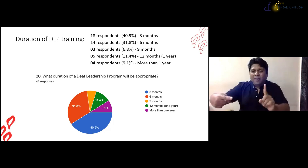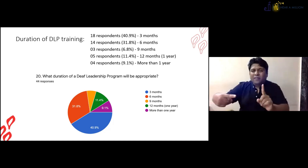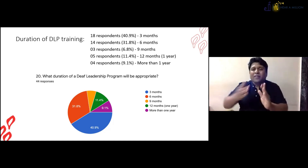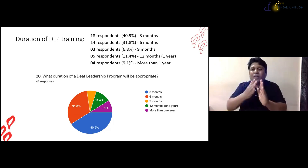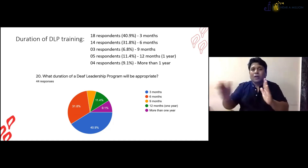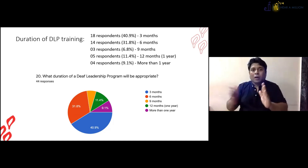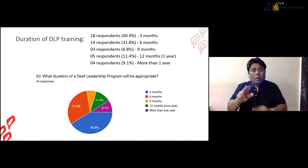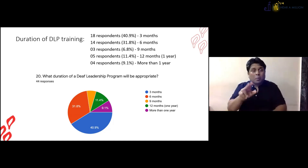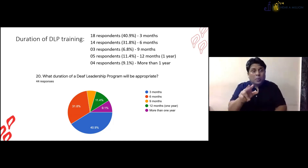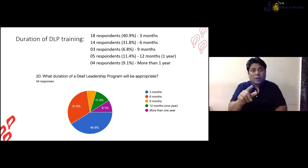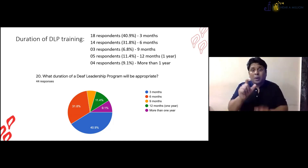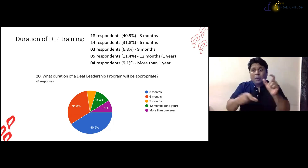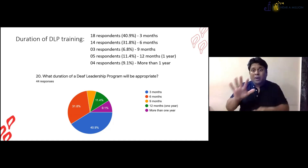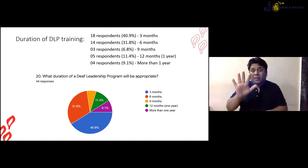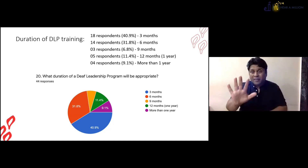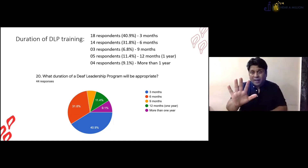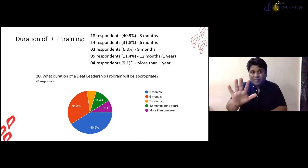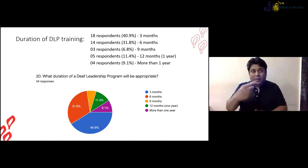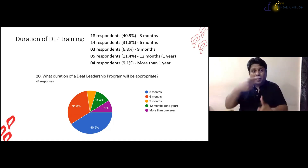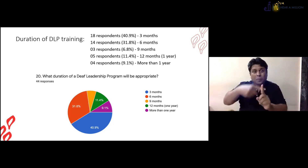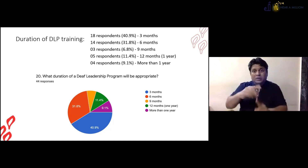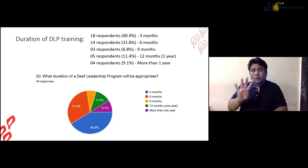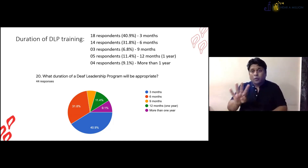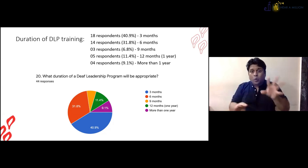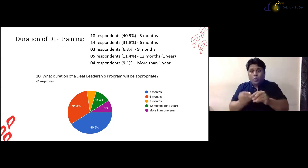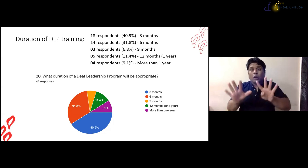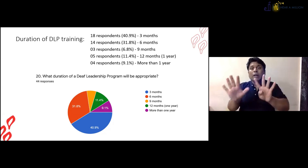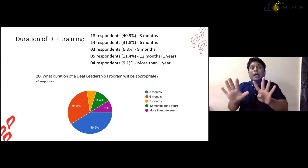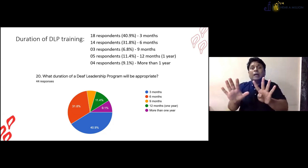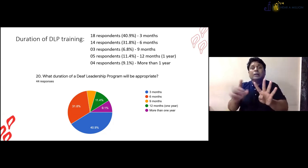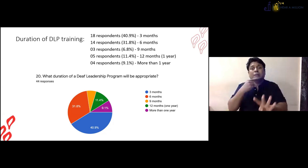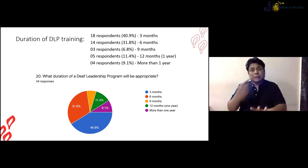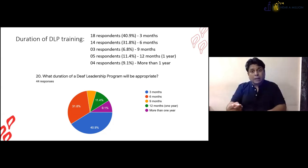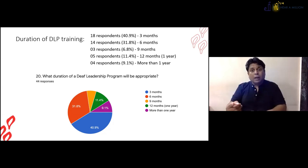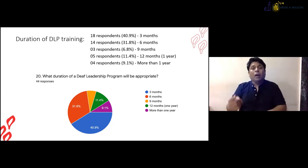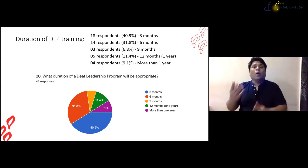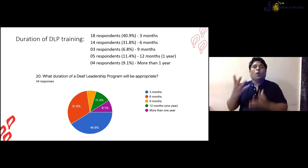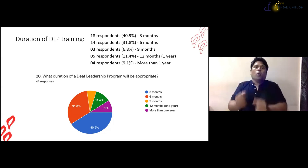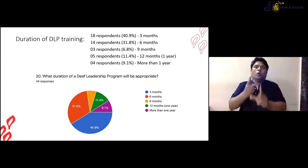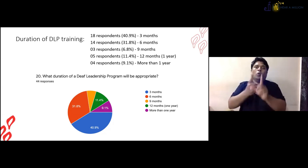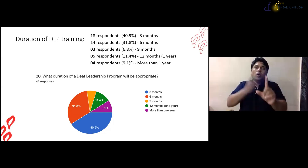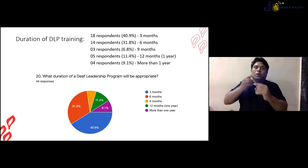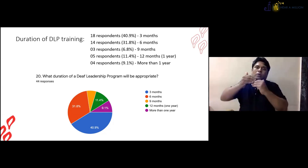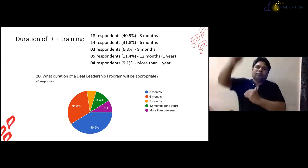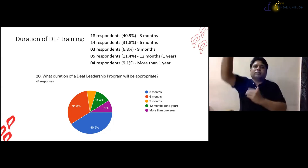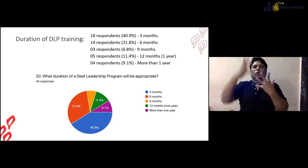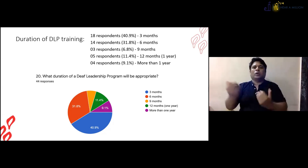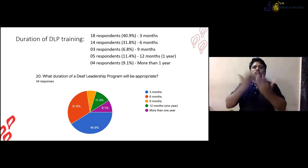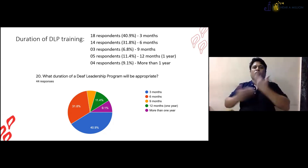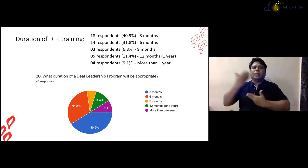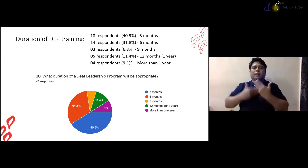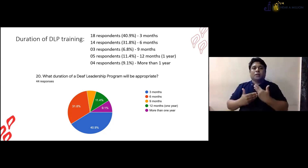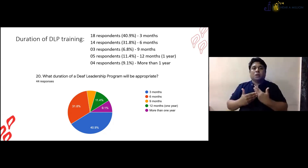months, 1.5 year. So that means that 5 plus 4, total 9, said that they